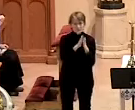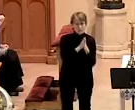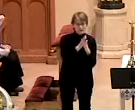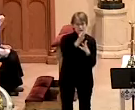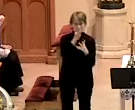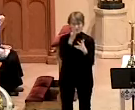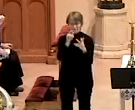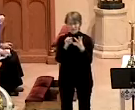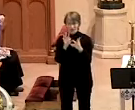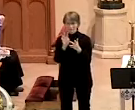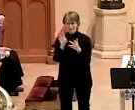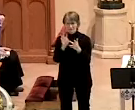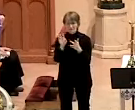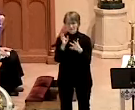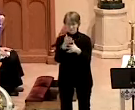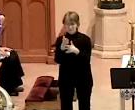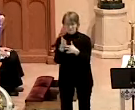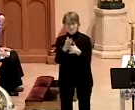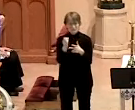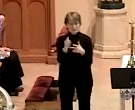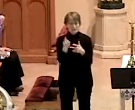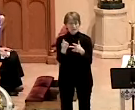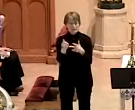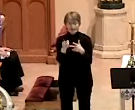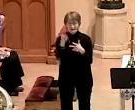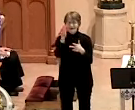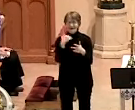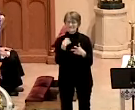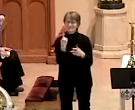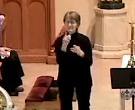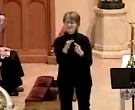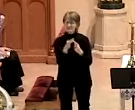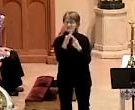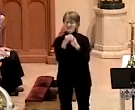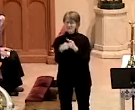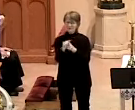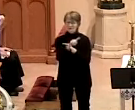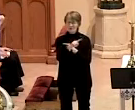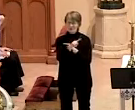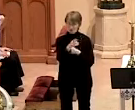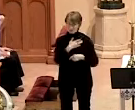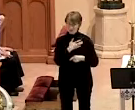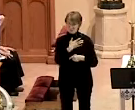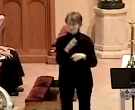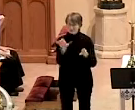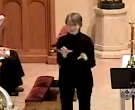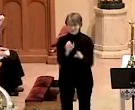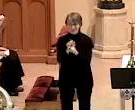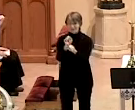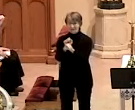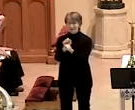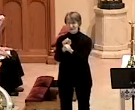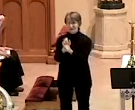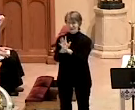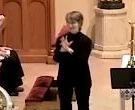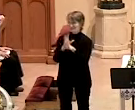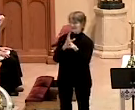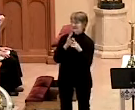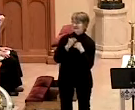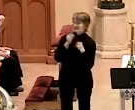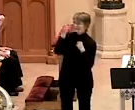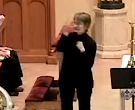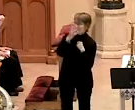and almsgiving. God has something special for you. Are you willing to do the work to receive